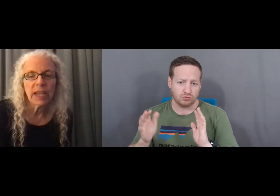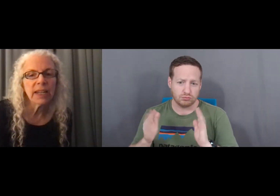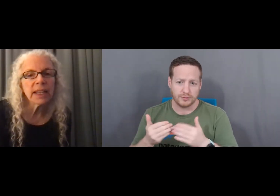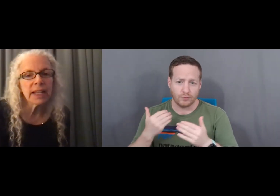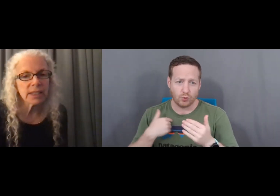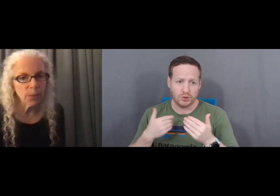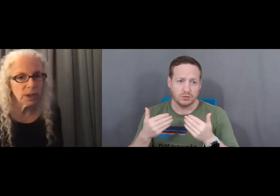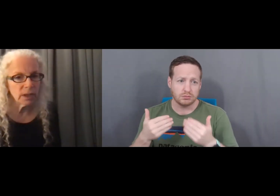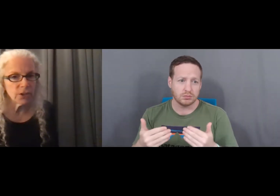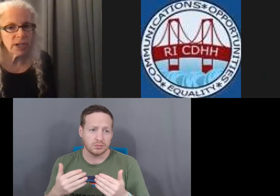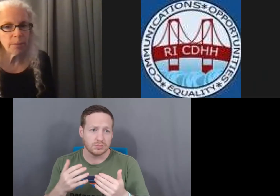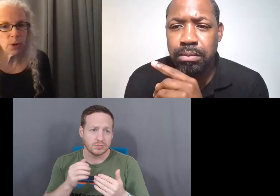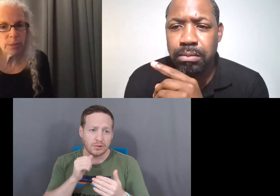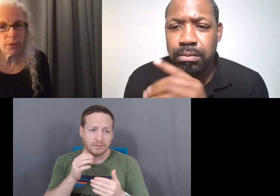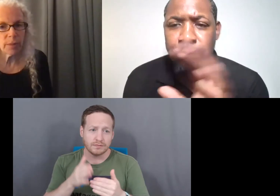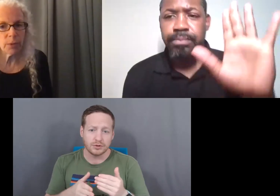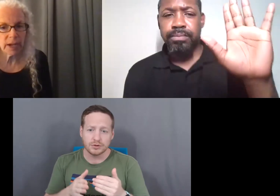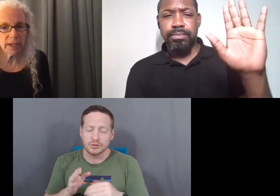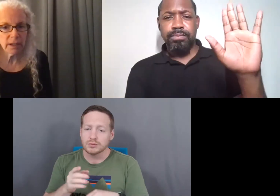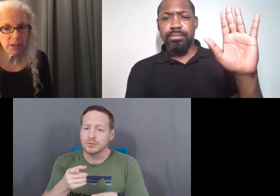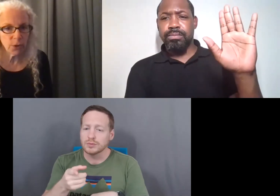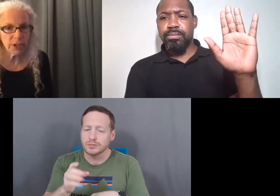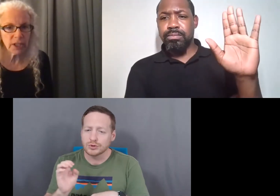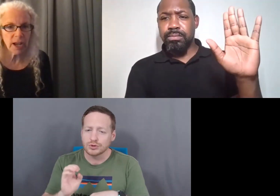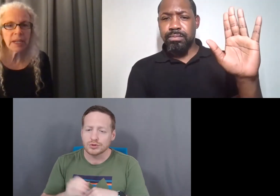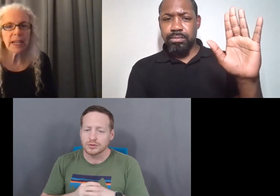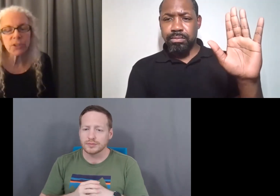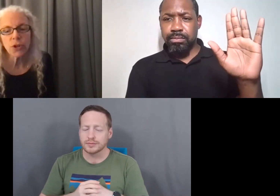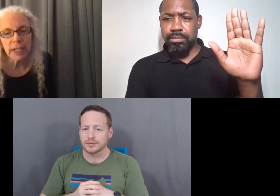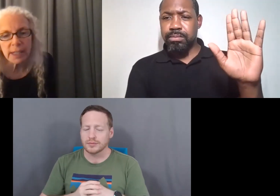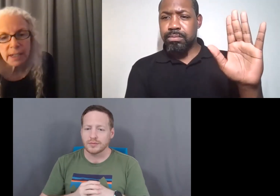Anything else? I will entertain more before I move on. Did you have another comment? Yes, Ernest.